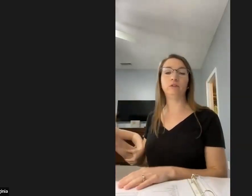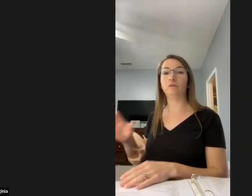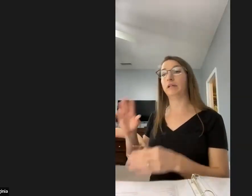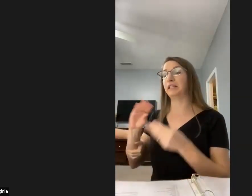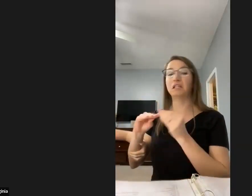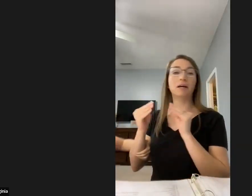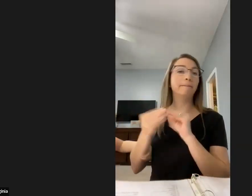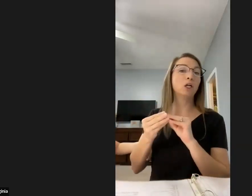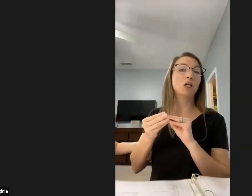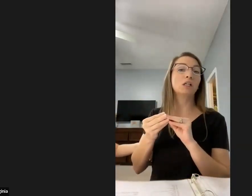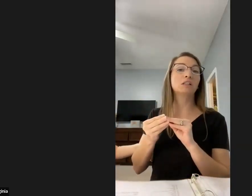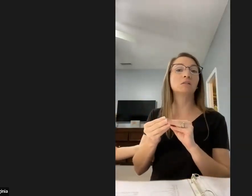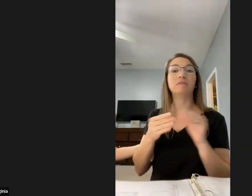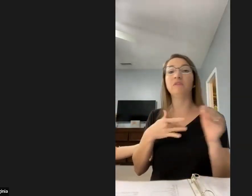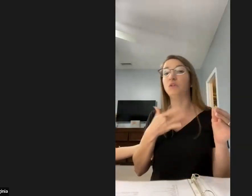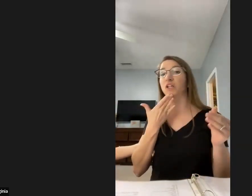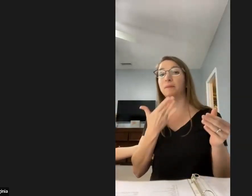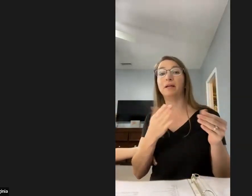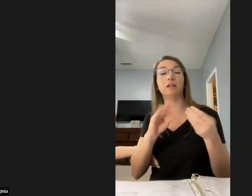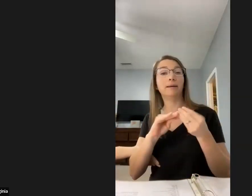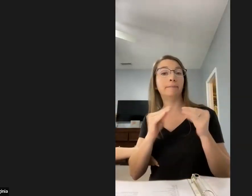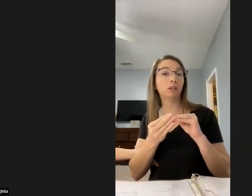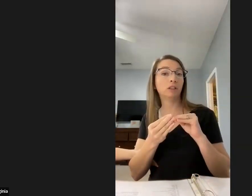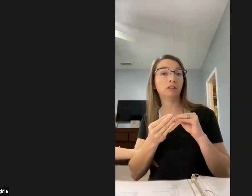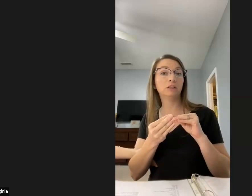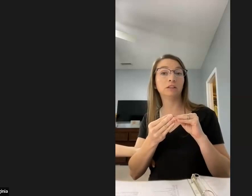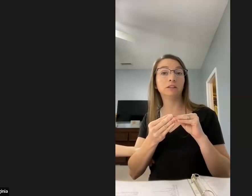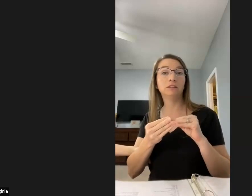review like the numbers? Do we feel good about numbers?